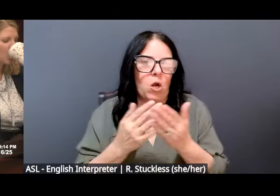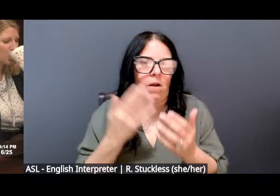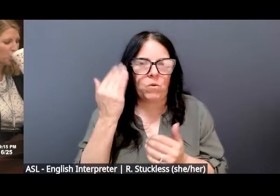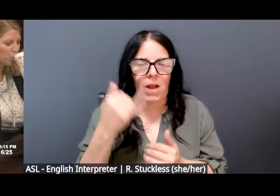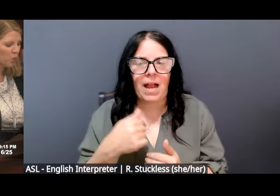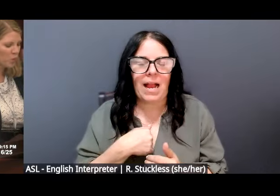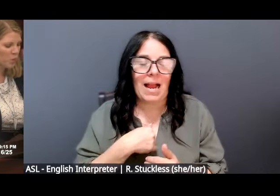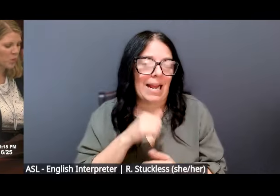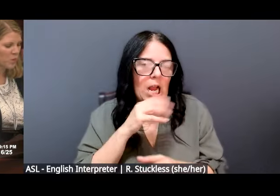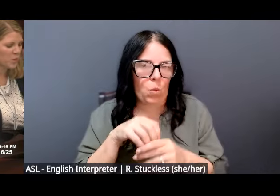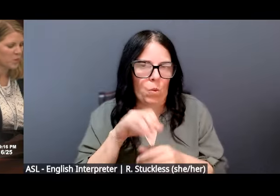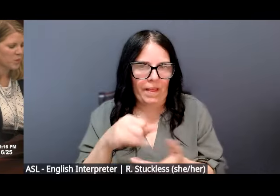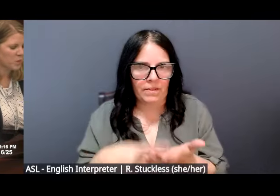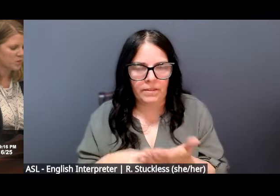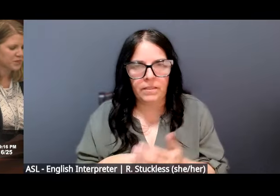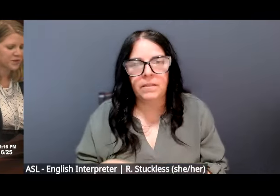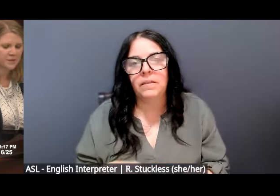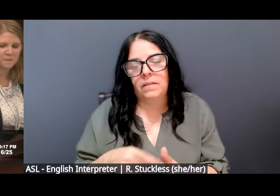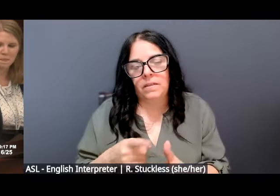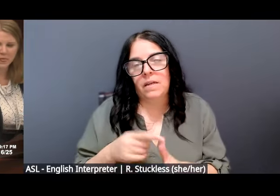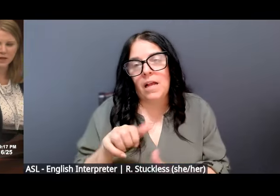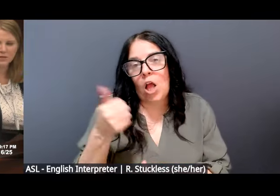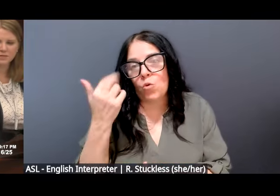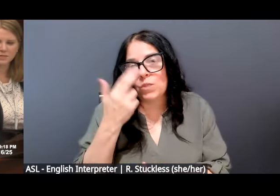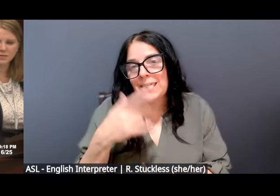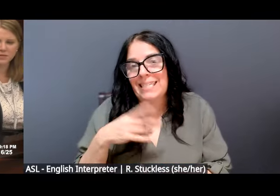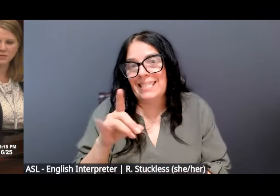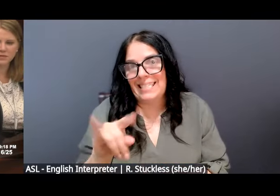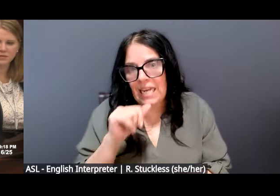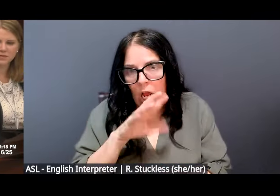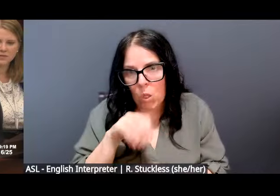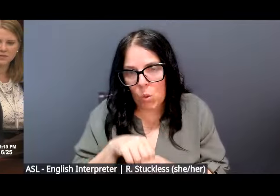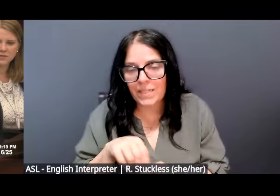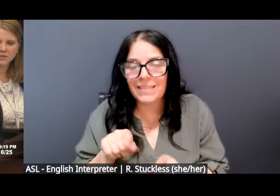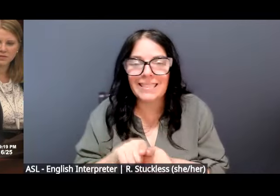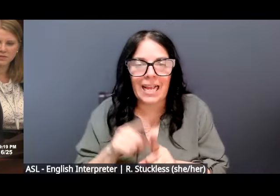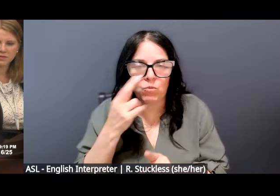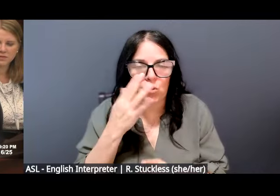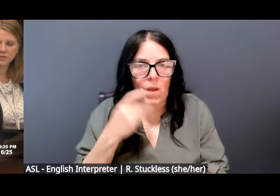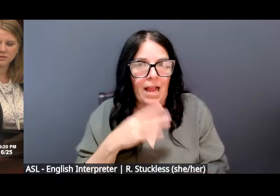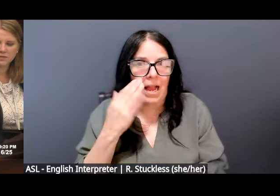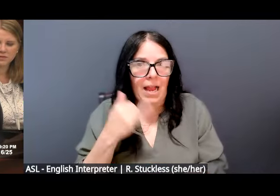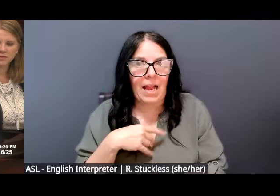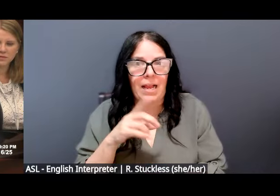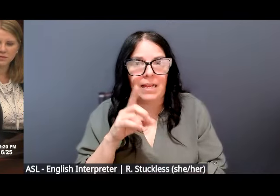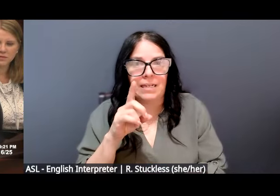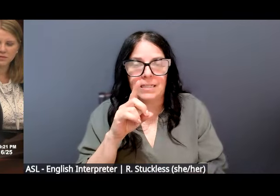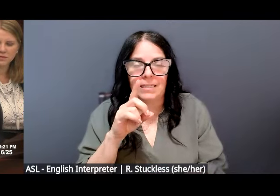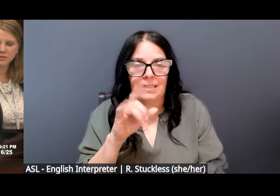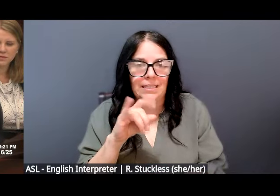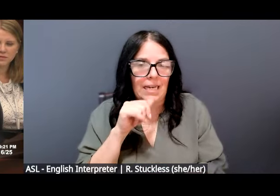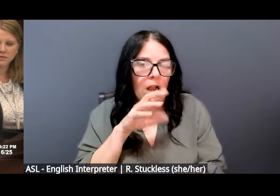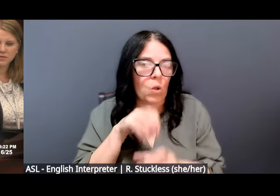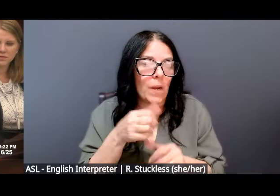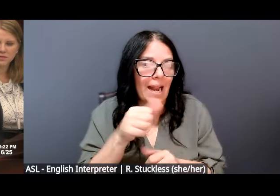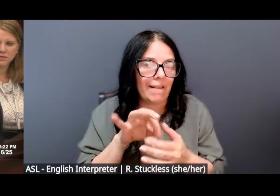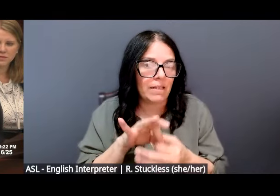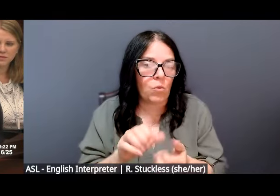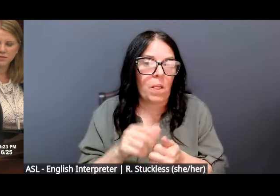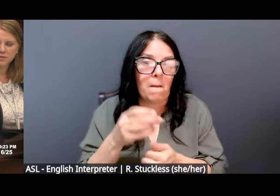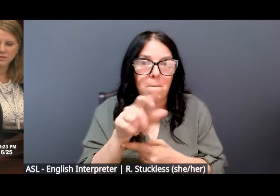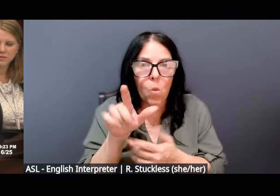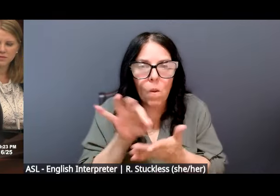And then the other reason I didn't include, is for the same reasons why I didn't include anything about the poll lists or the language